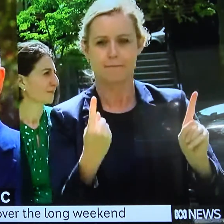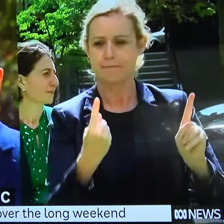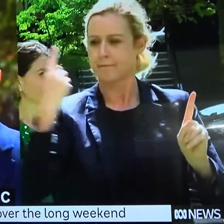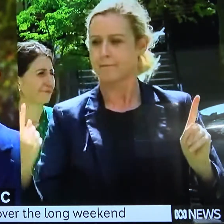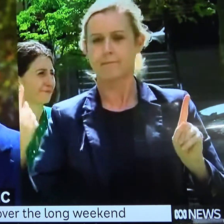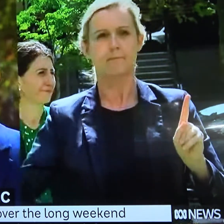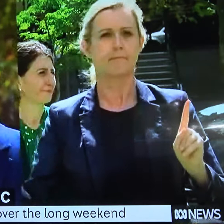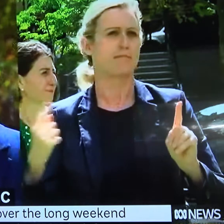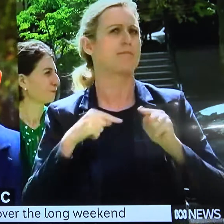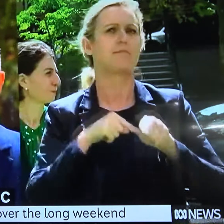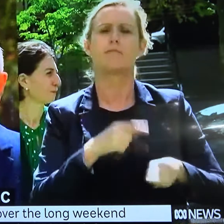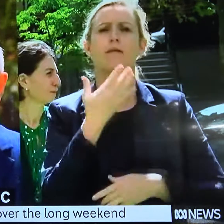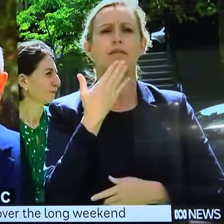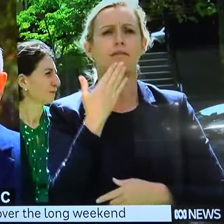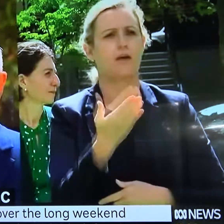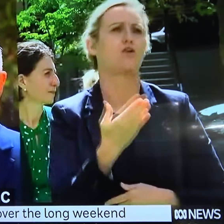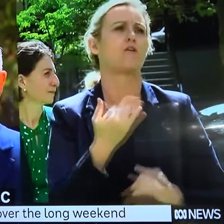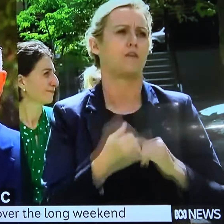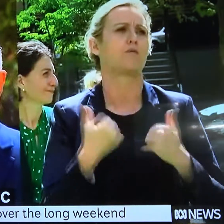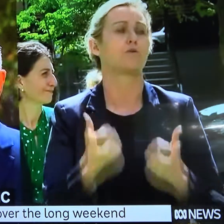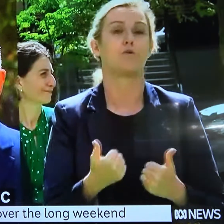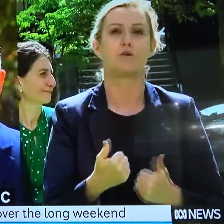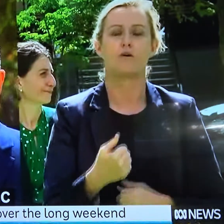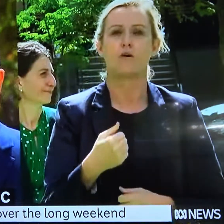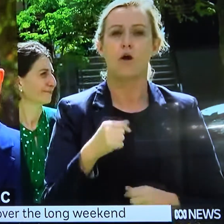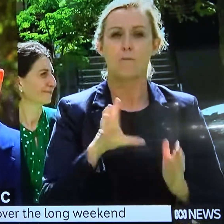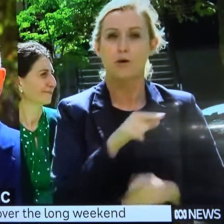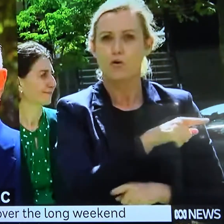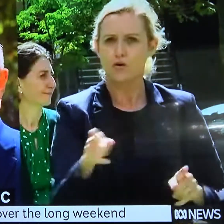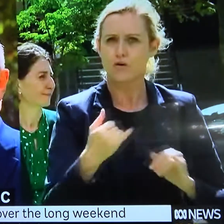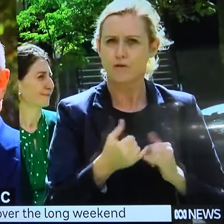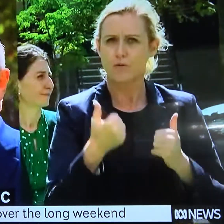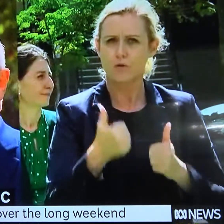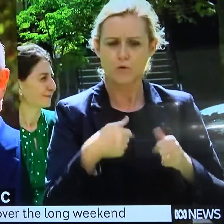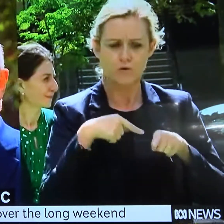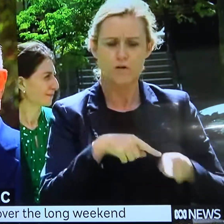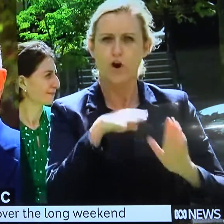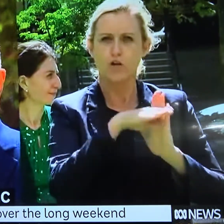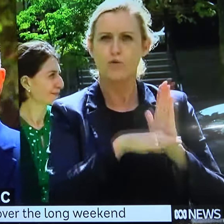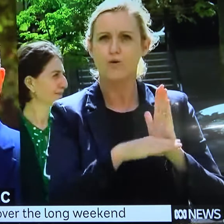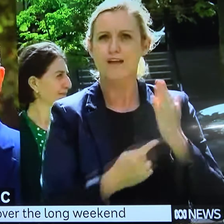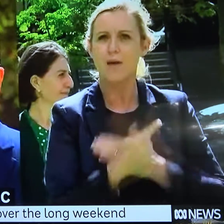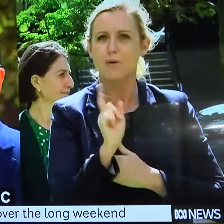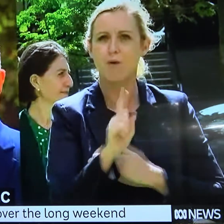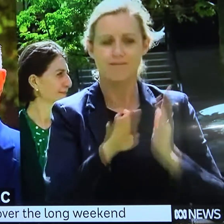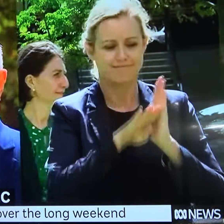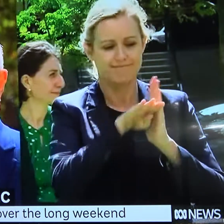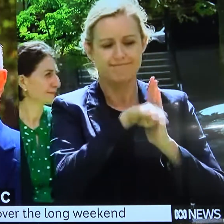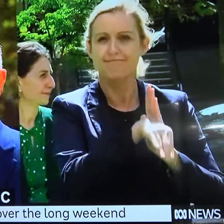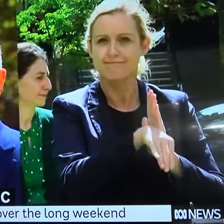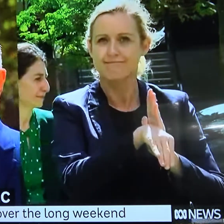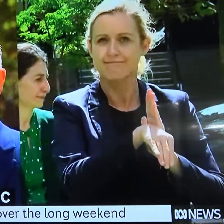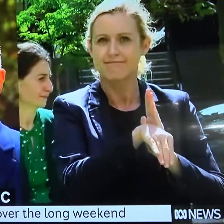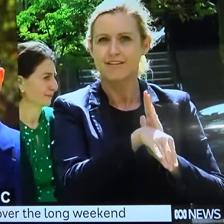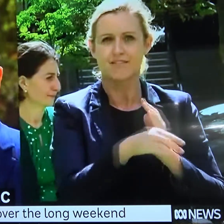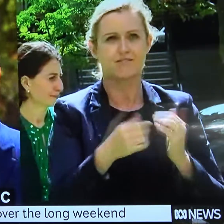complying, so thank you. And as a result of that compliance, we are seeing a lower rate than we had anticipated at